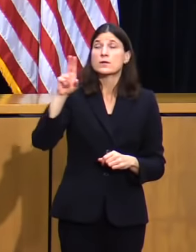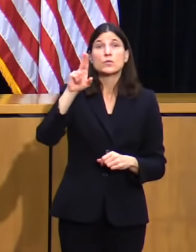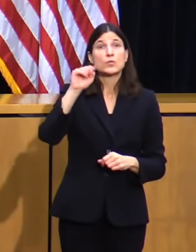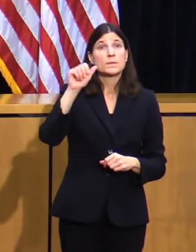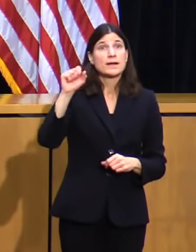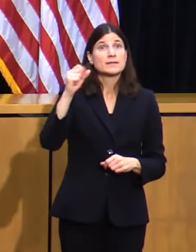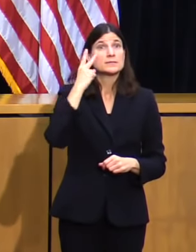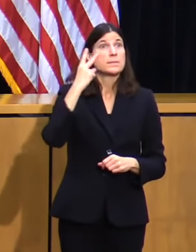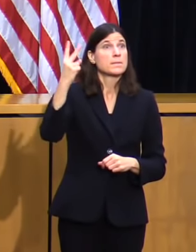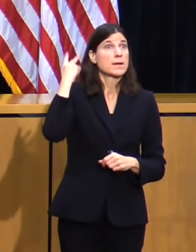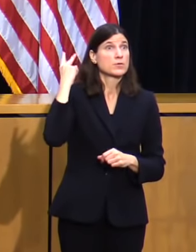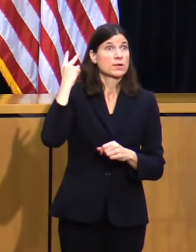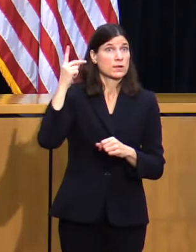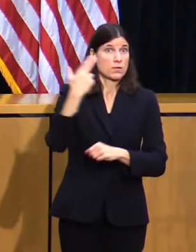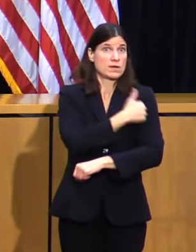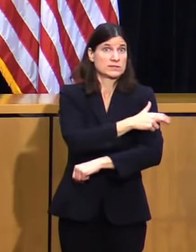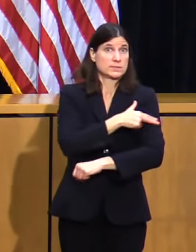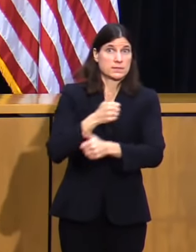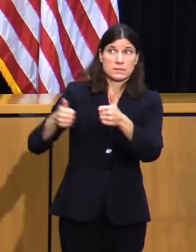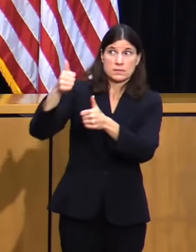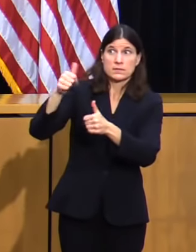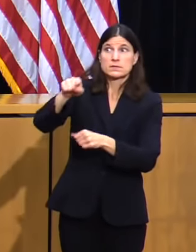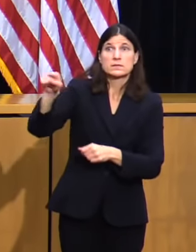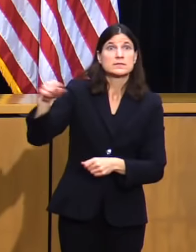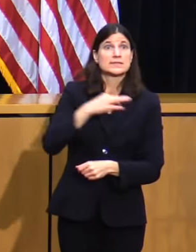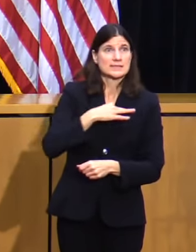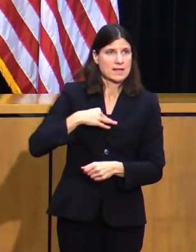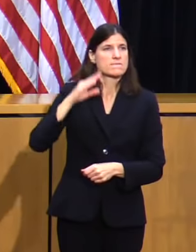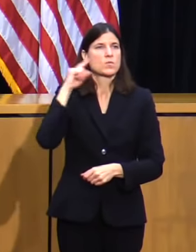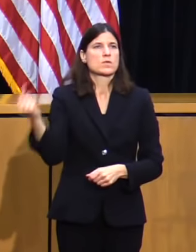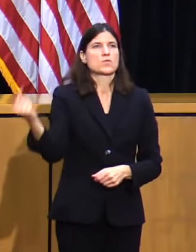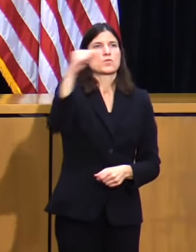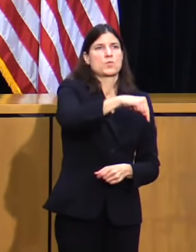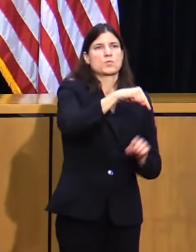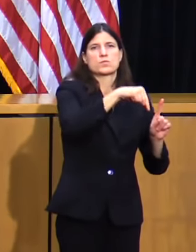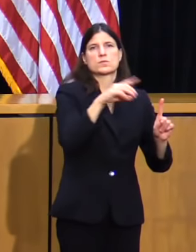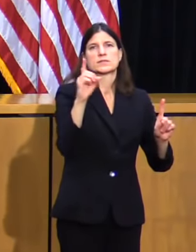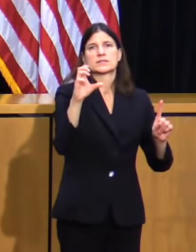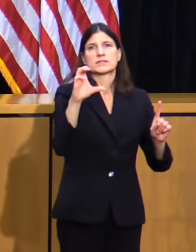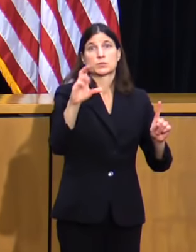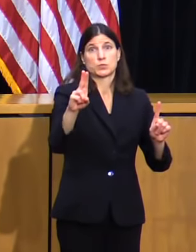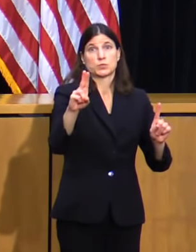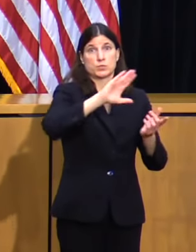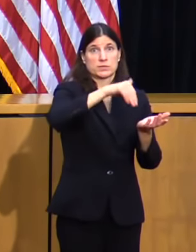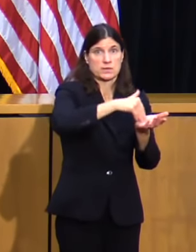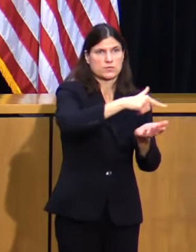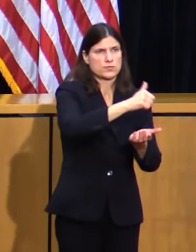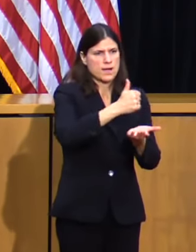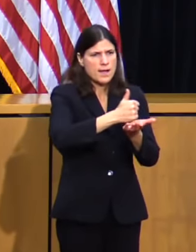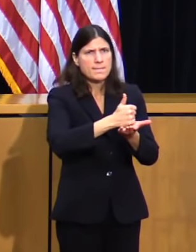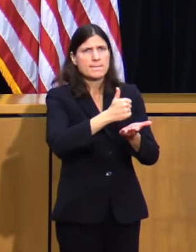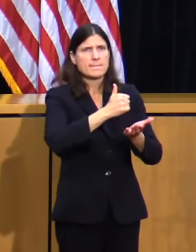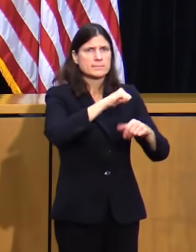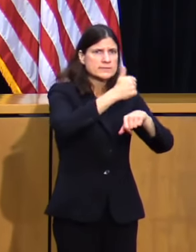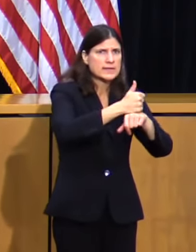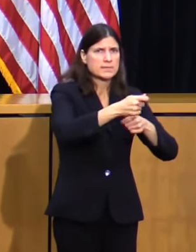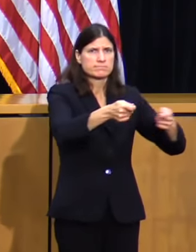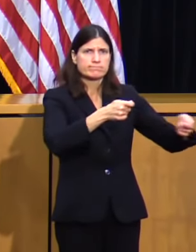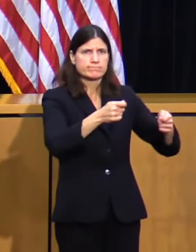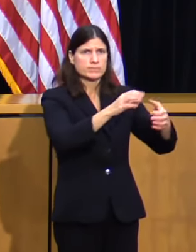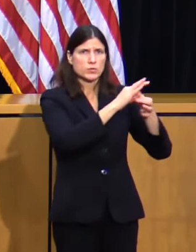DCU Center on issues related to the physical space and setup, and we will partner with the City of Worcester on security planning and compliance